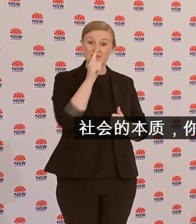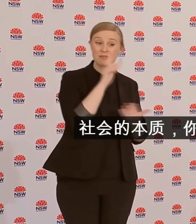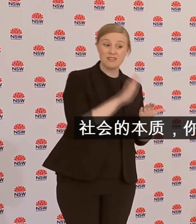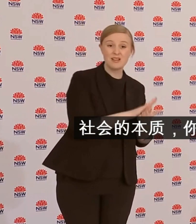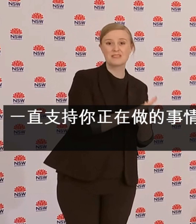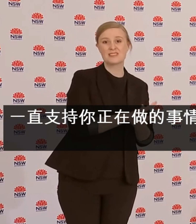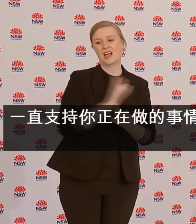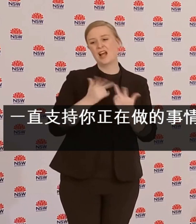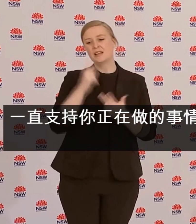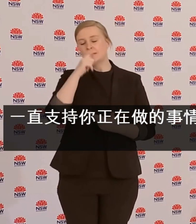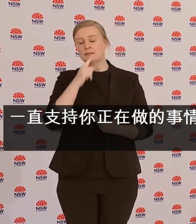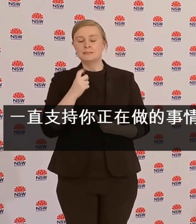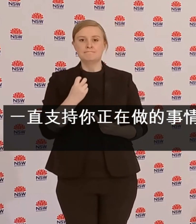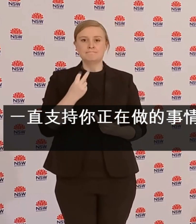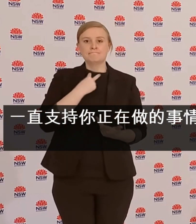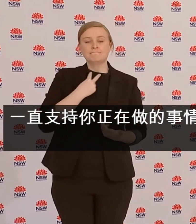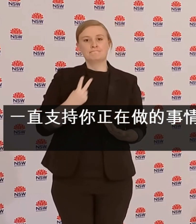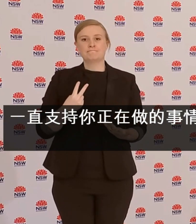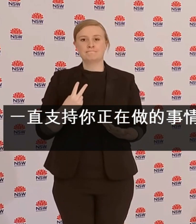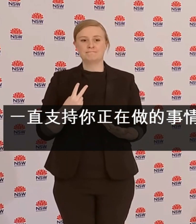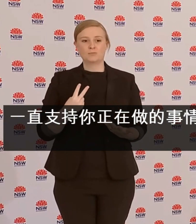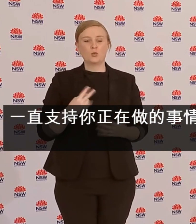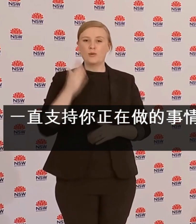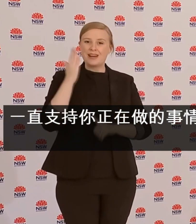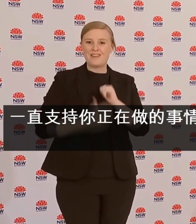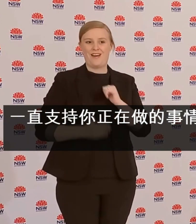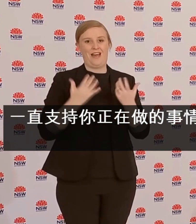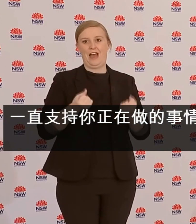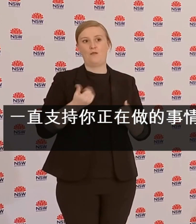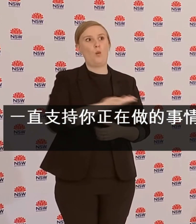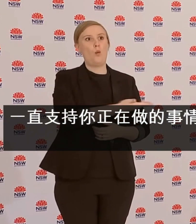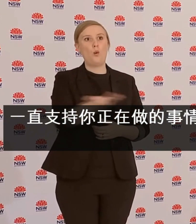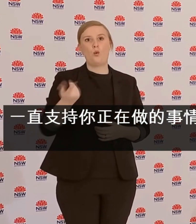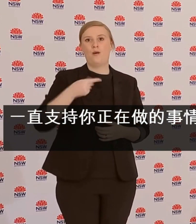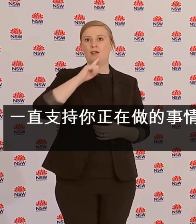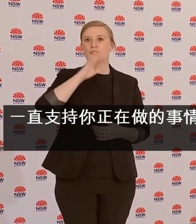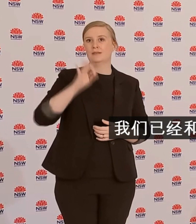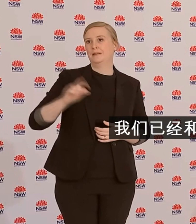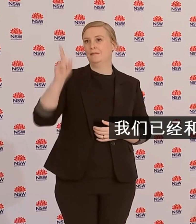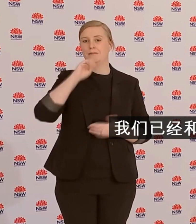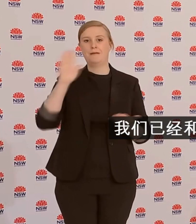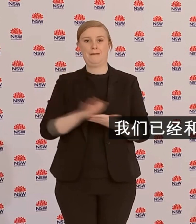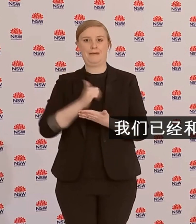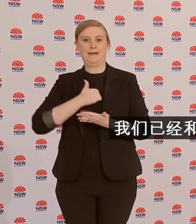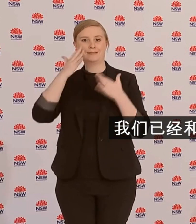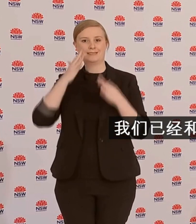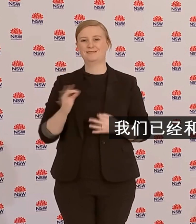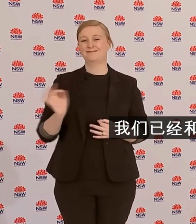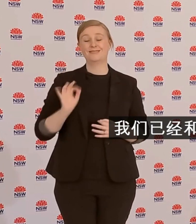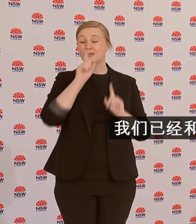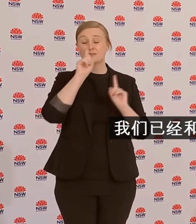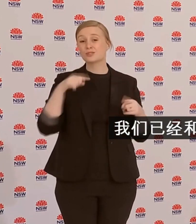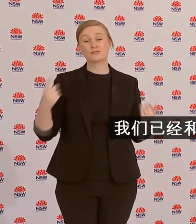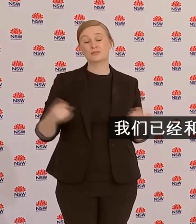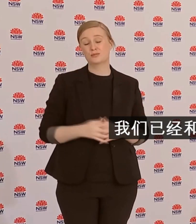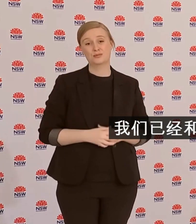100% of people always supporting what you're doing. But please know, our government has made the decisions we have